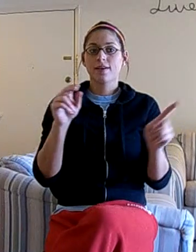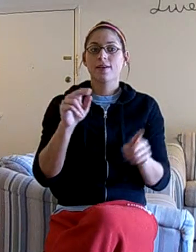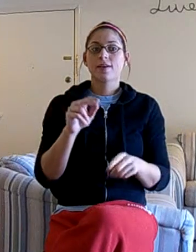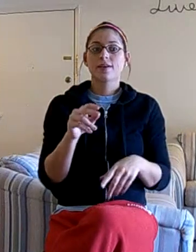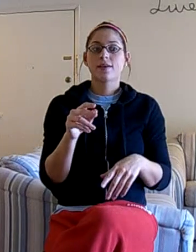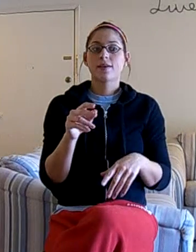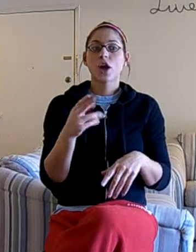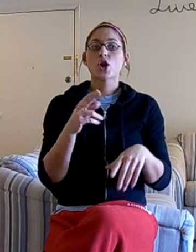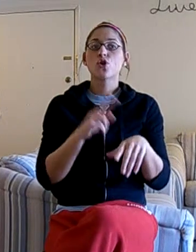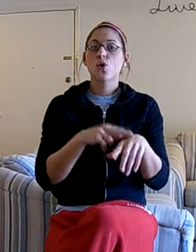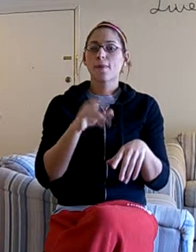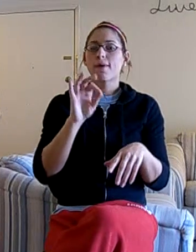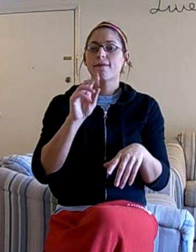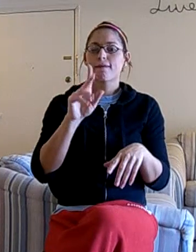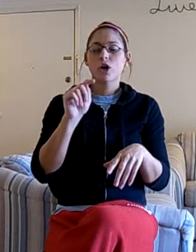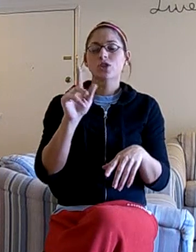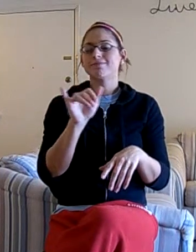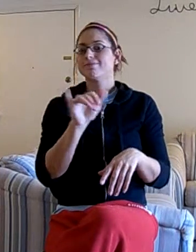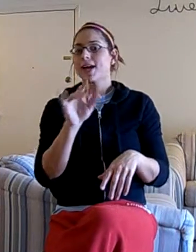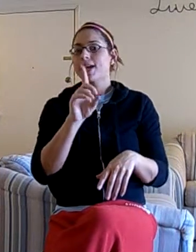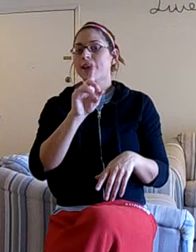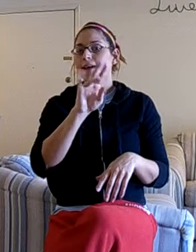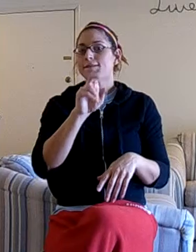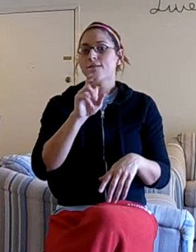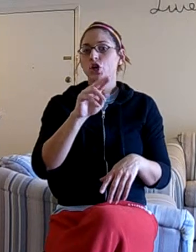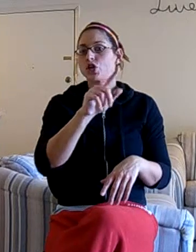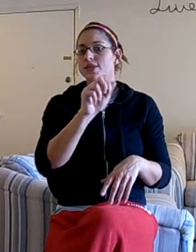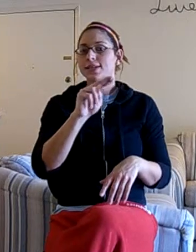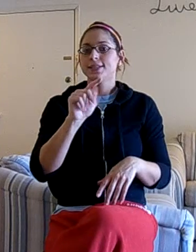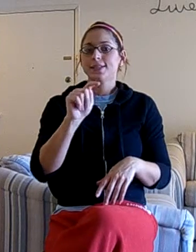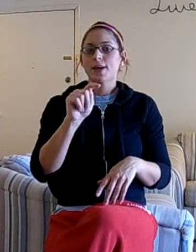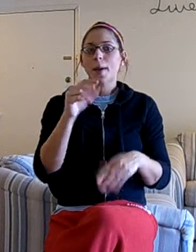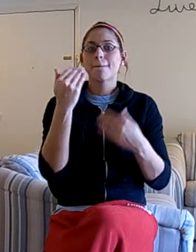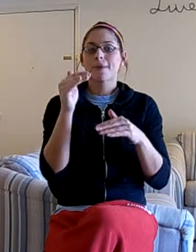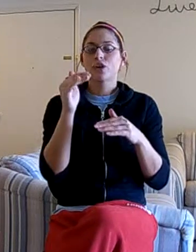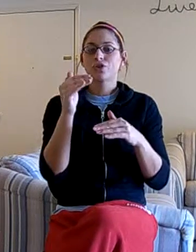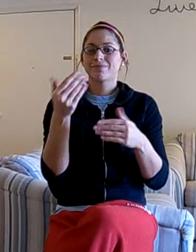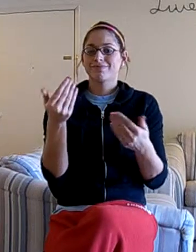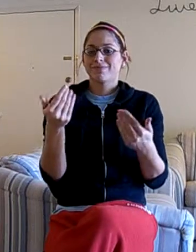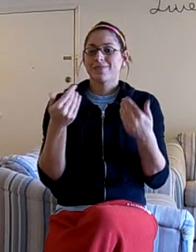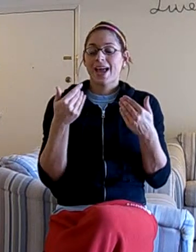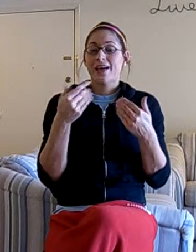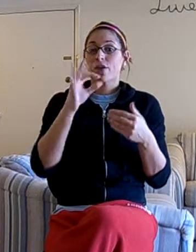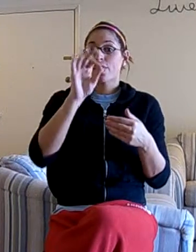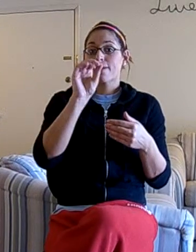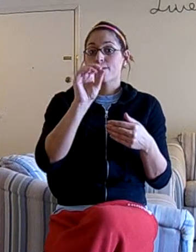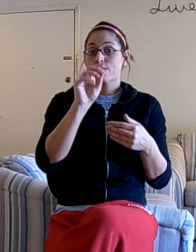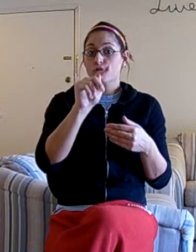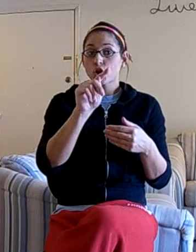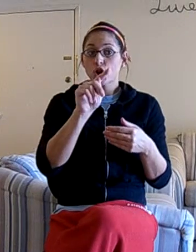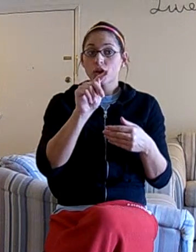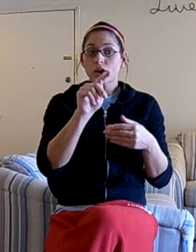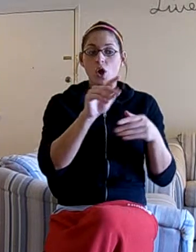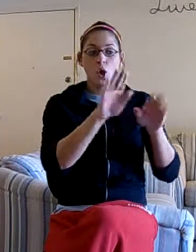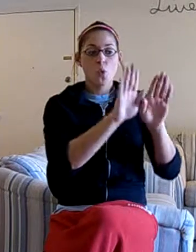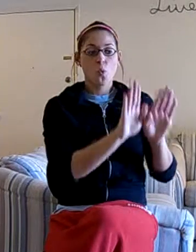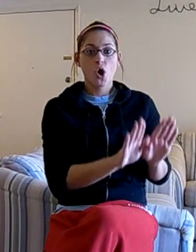just like divergent boundaries, where you have this footwall on this side and the hanging wall that slopes like